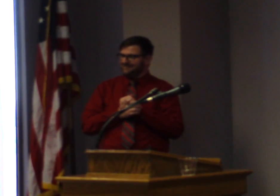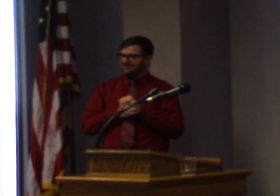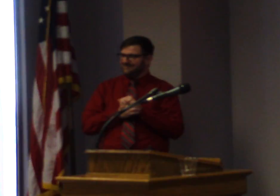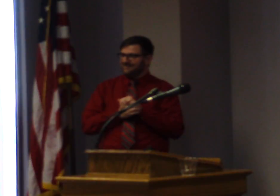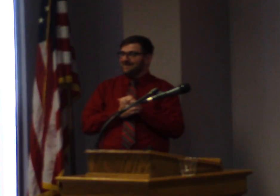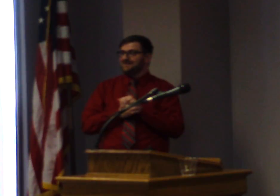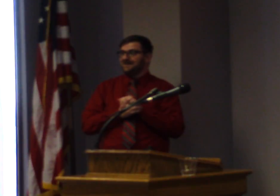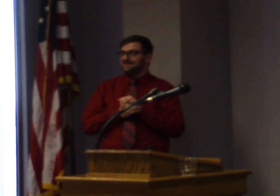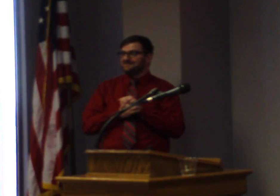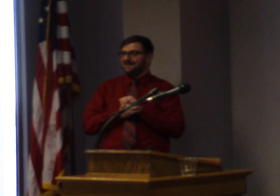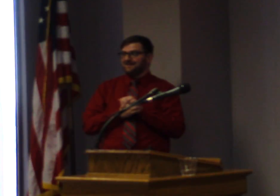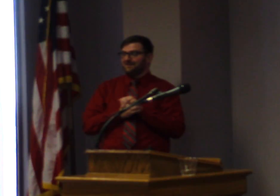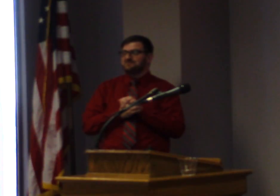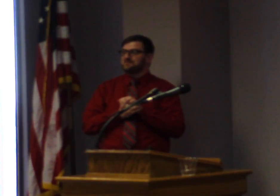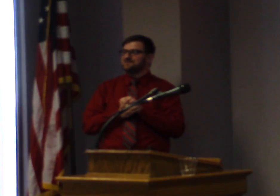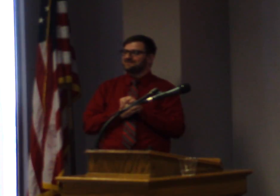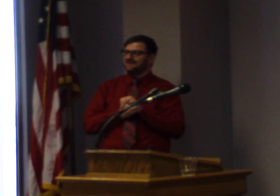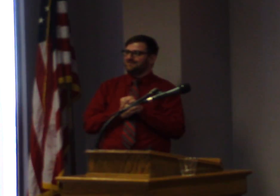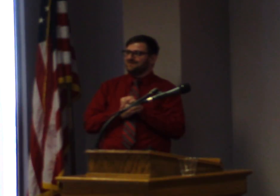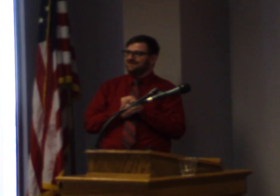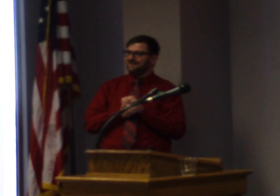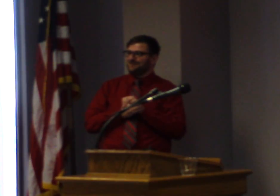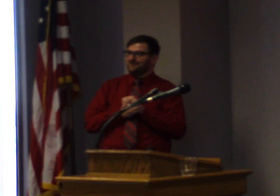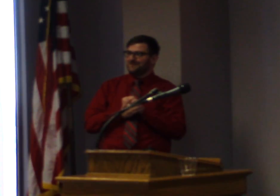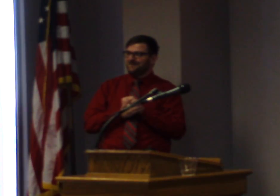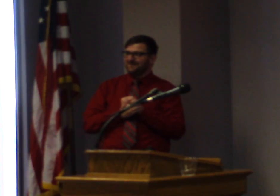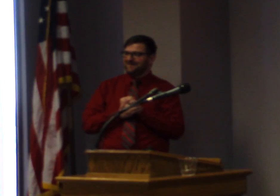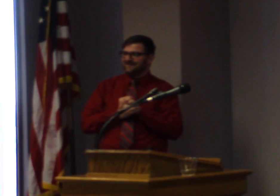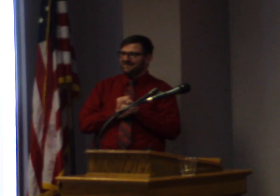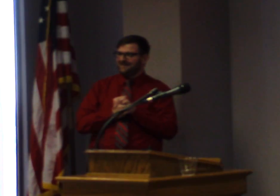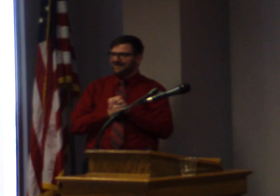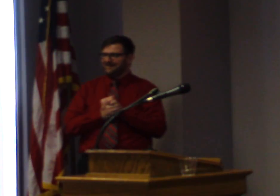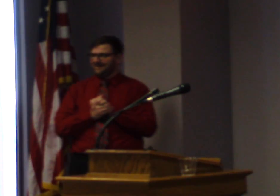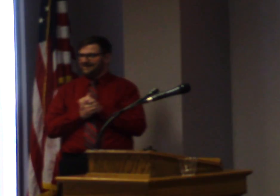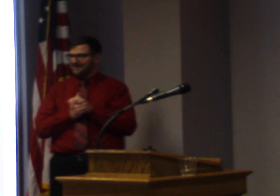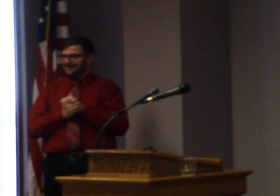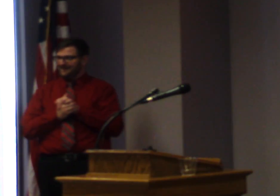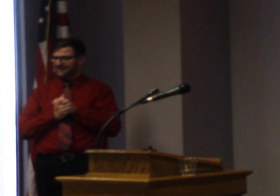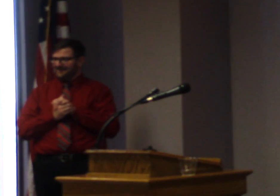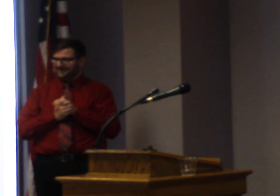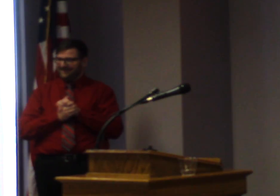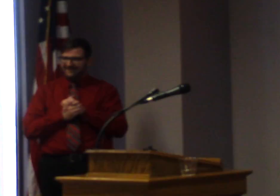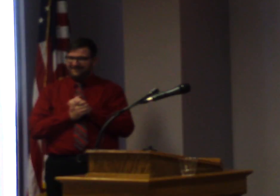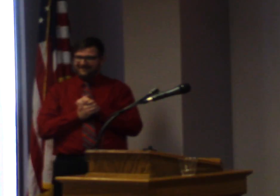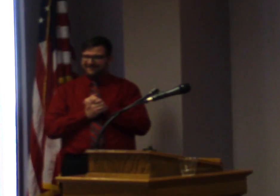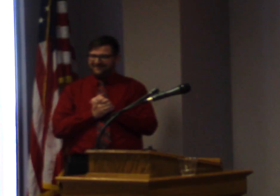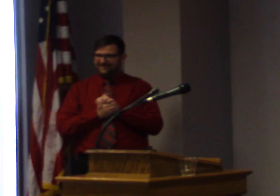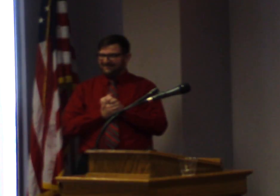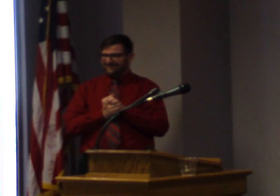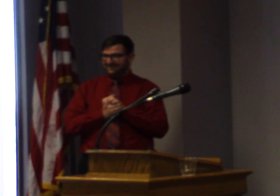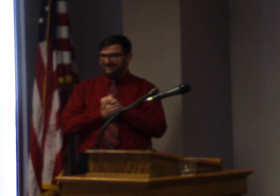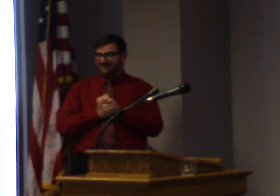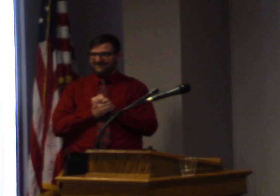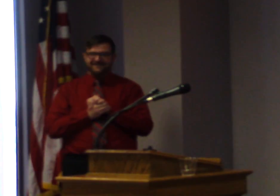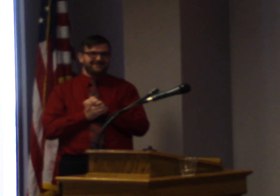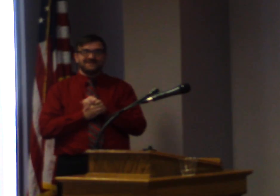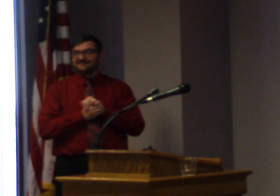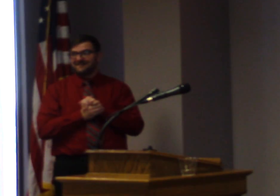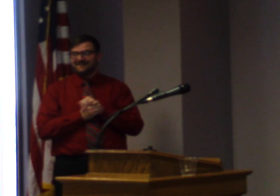Self-driving cars. Yes, I know. I'm so excited about that. Google Cars. I'm not even paranoid. I just can't drive. Yeah. I'm excited. I